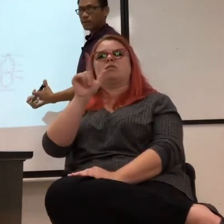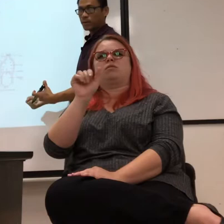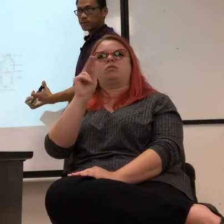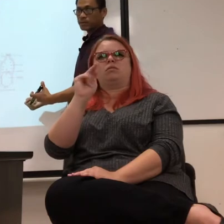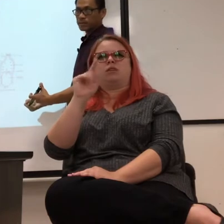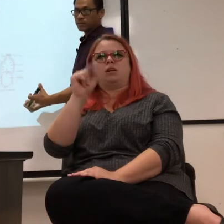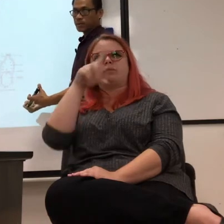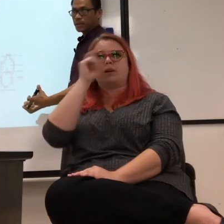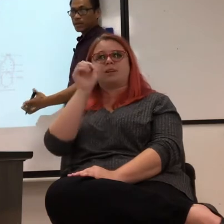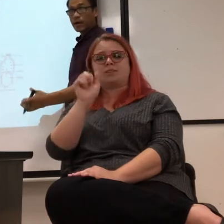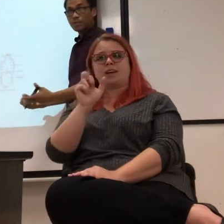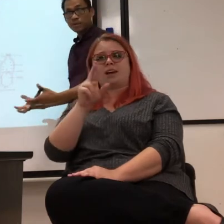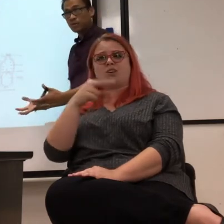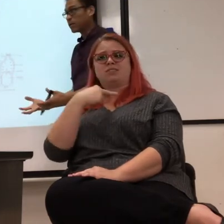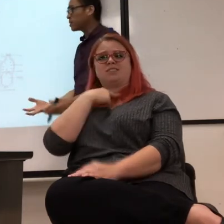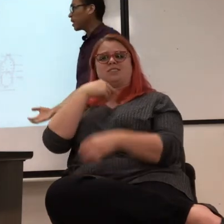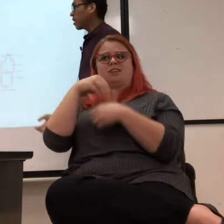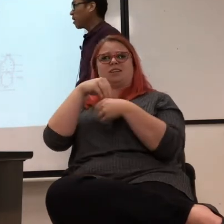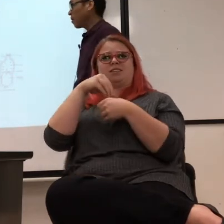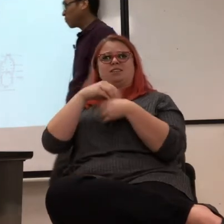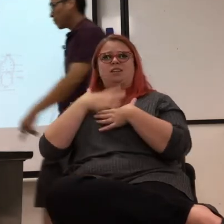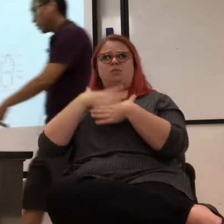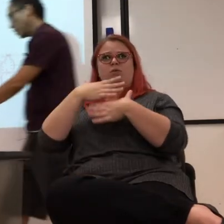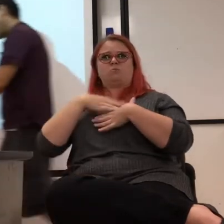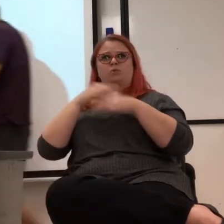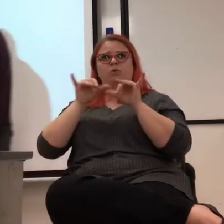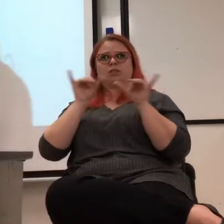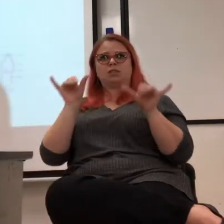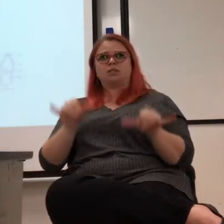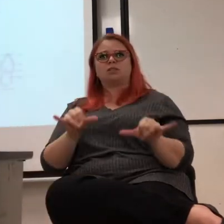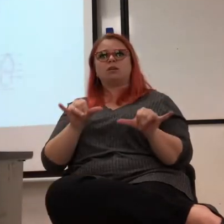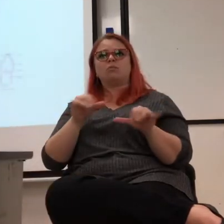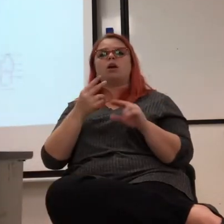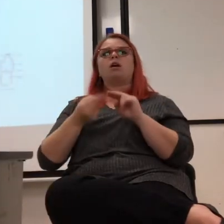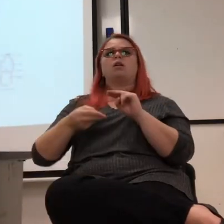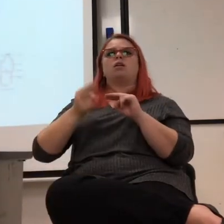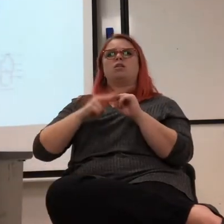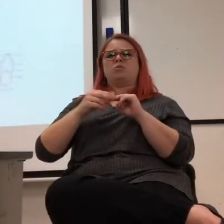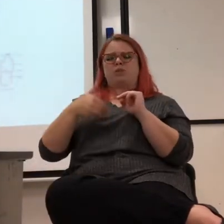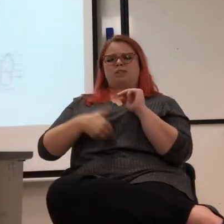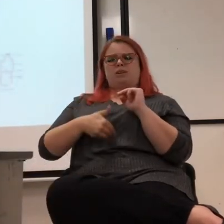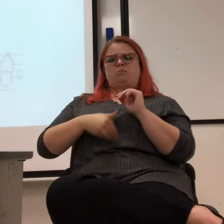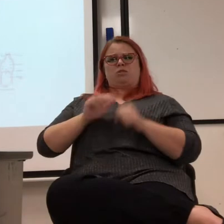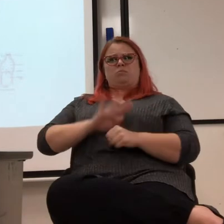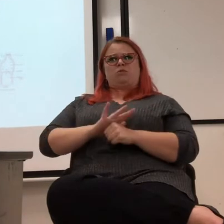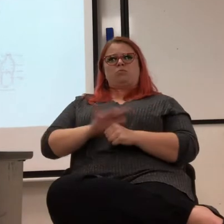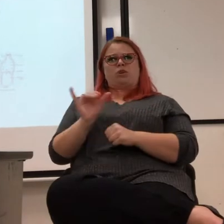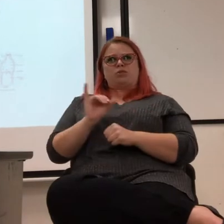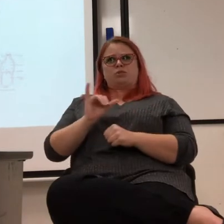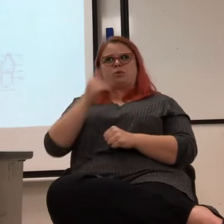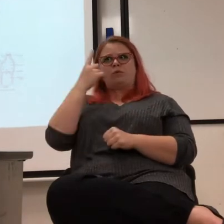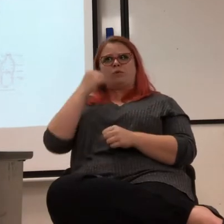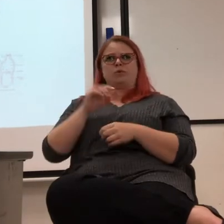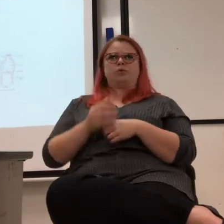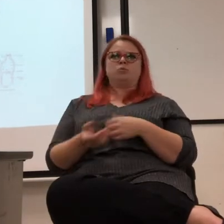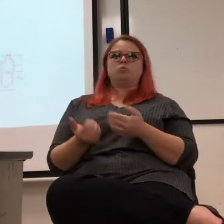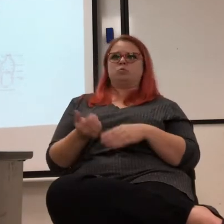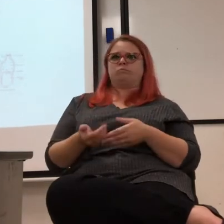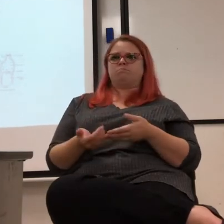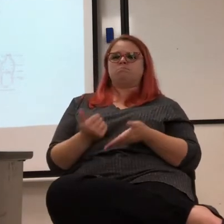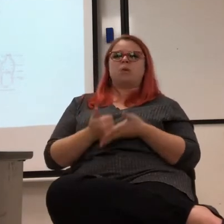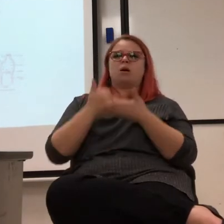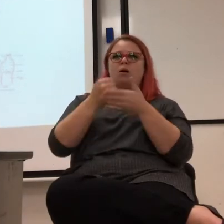the respiratory system. And it helps increase abdominal pressure, too, to help empty the rectum.